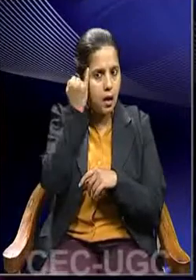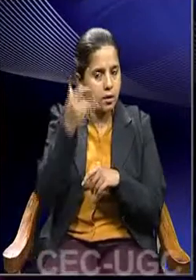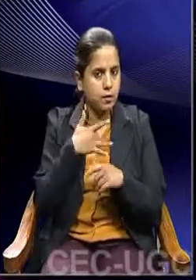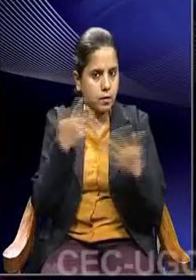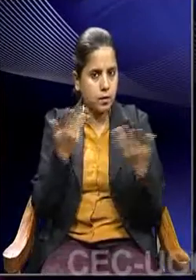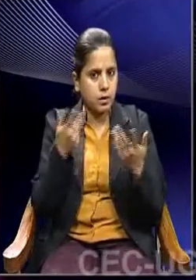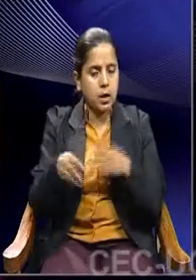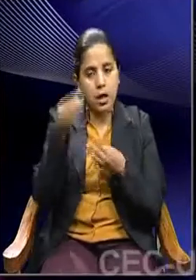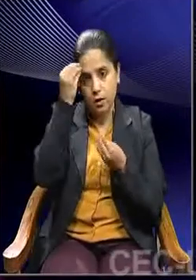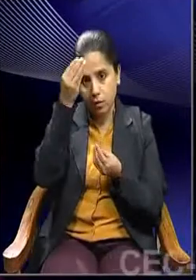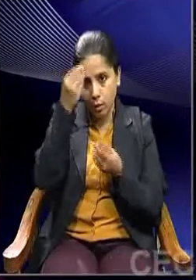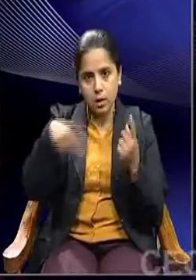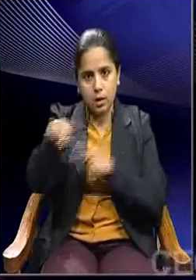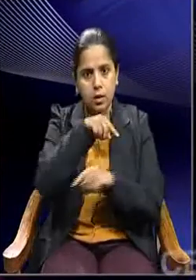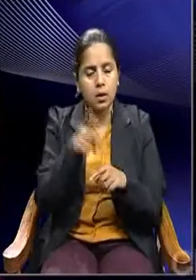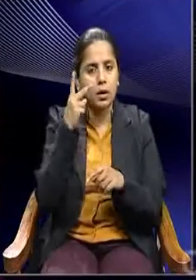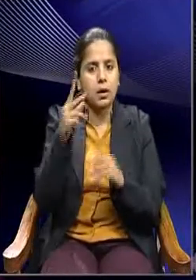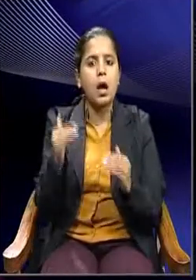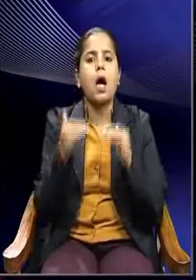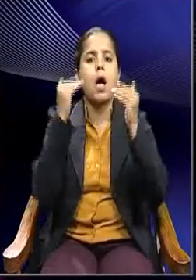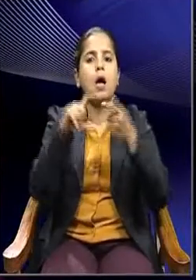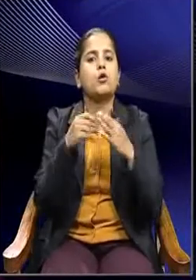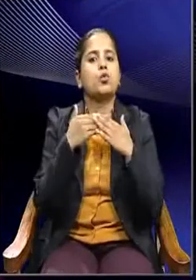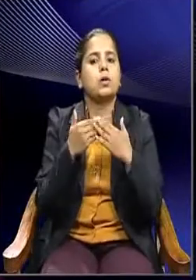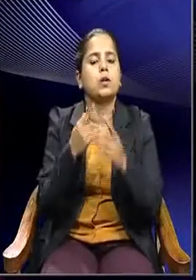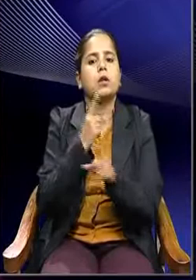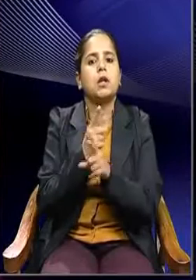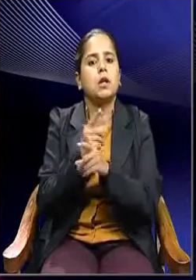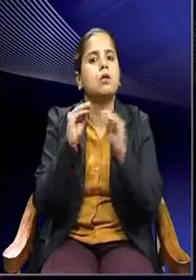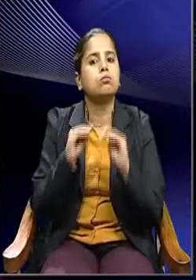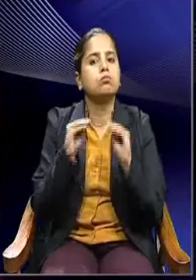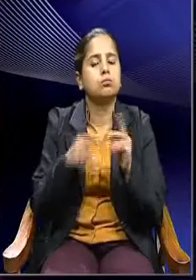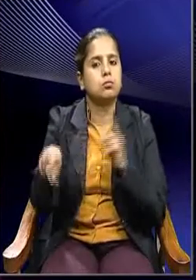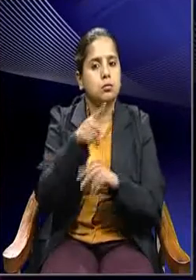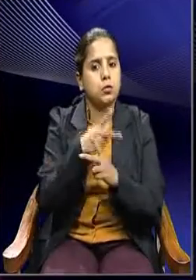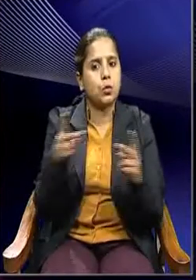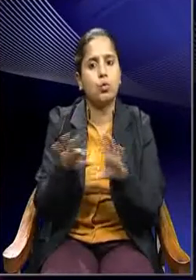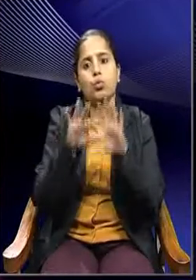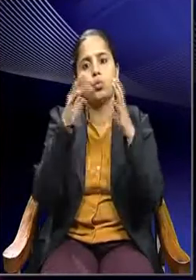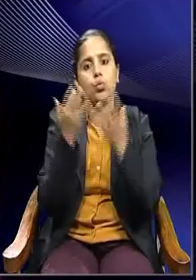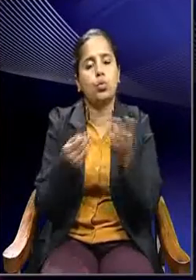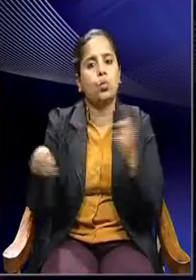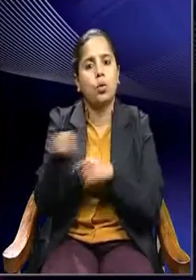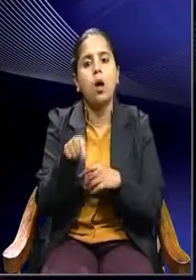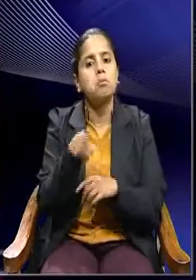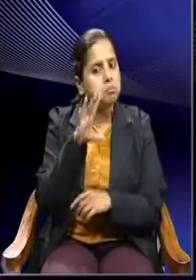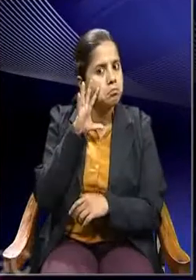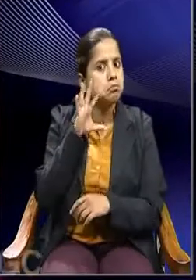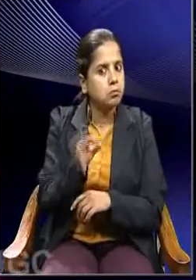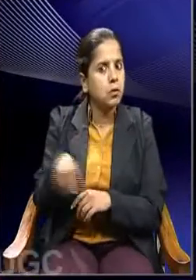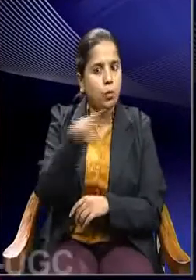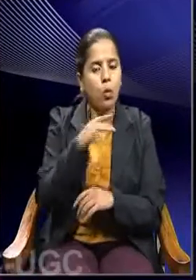and information amongst higher education teaching personnel throughout the world is vital to the